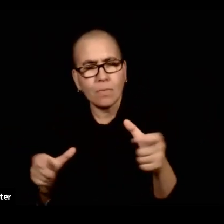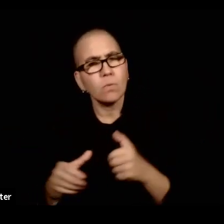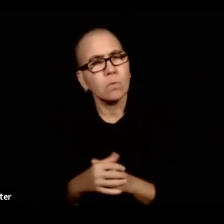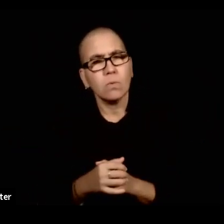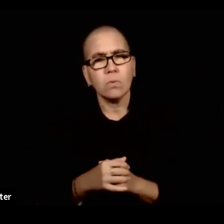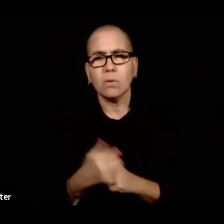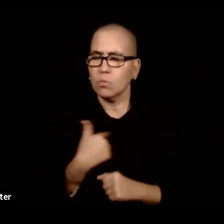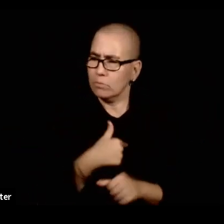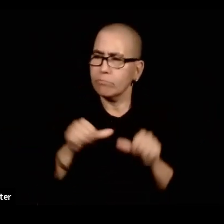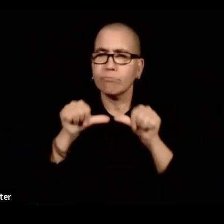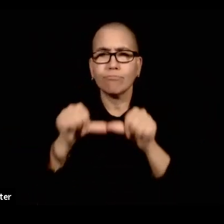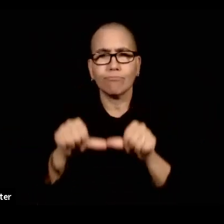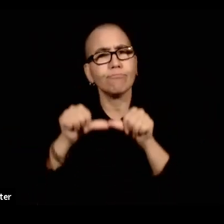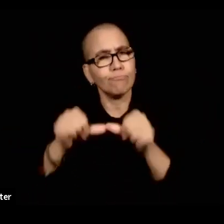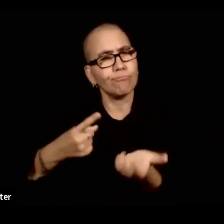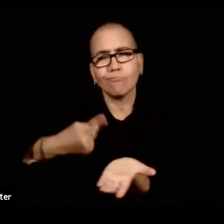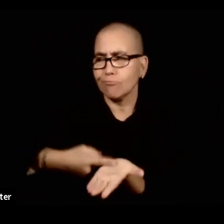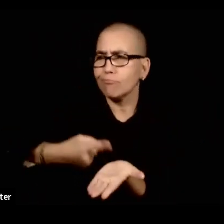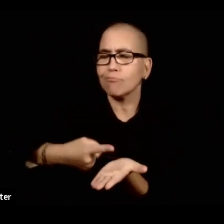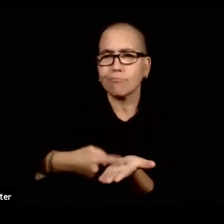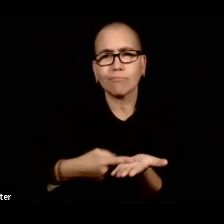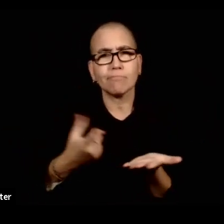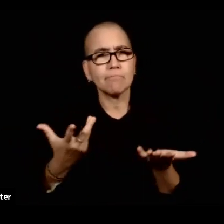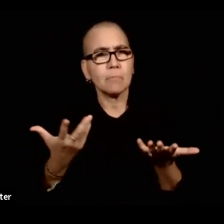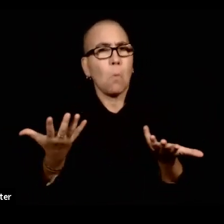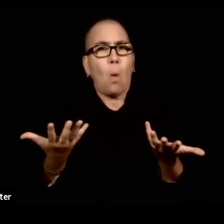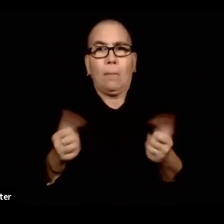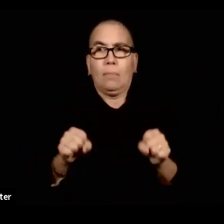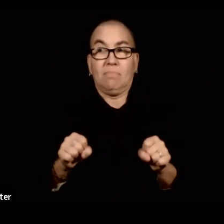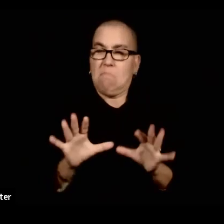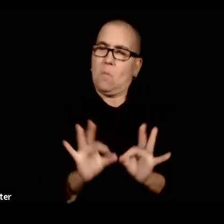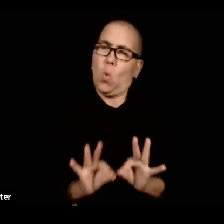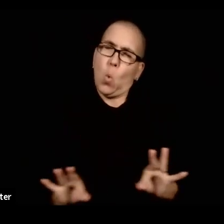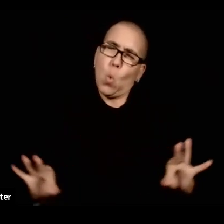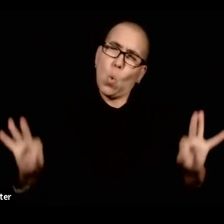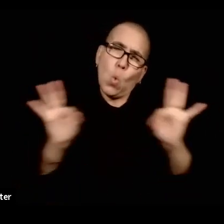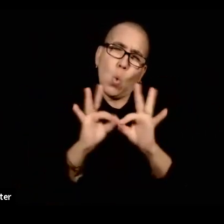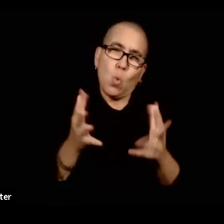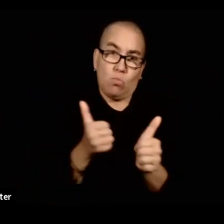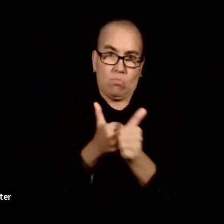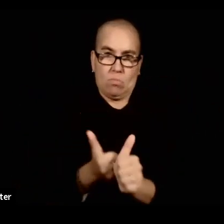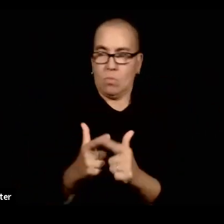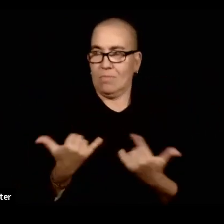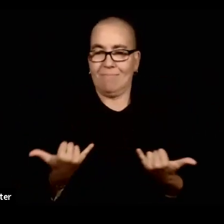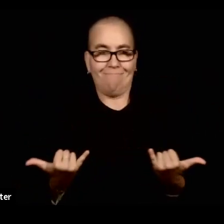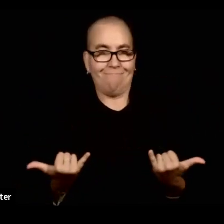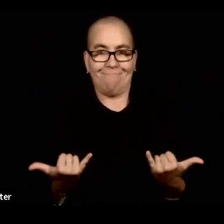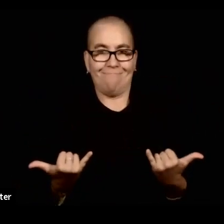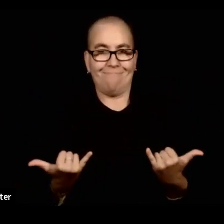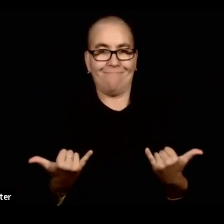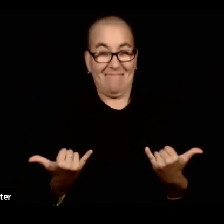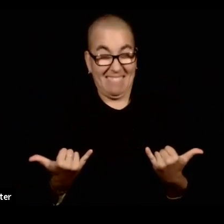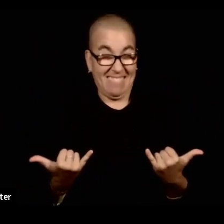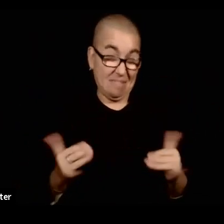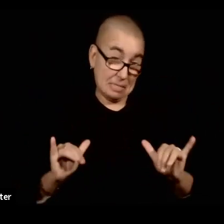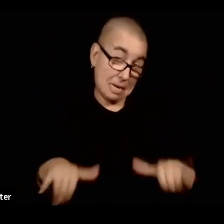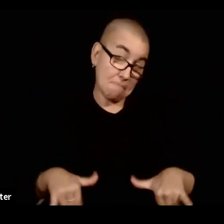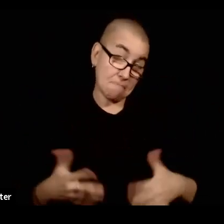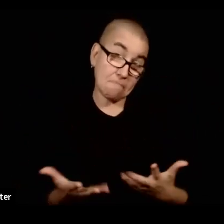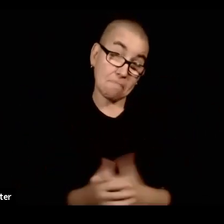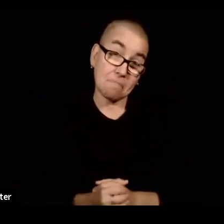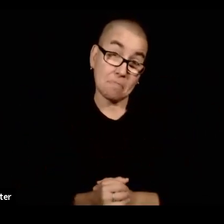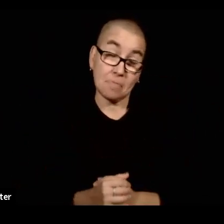reinforcing the critical importance of complying with the existing guidance. We do believe that